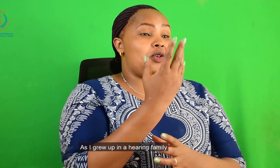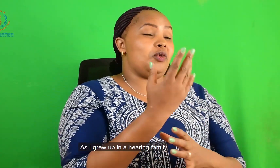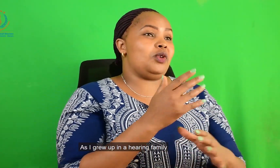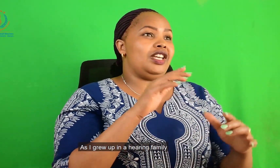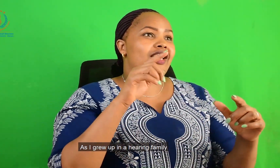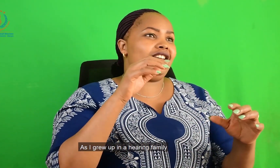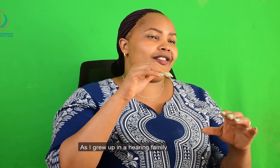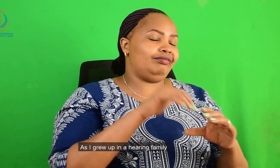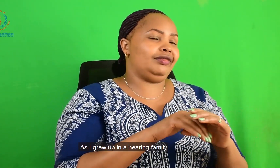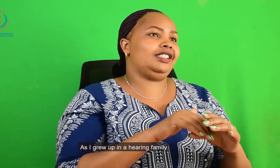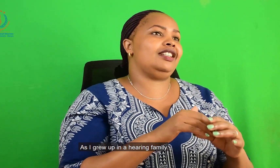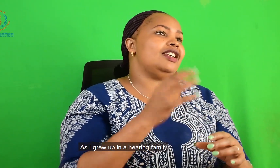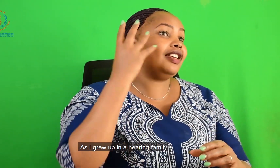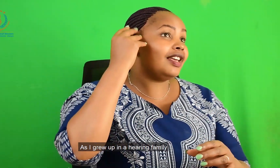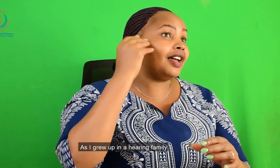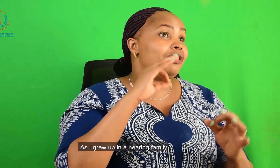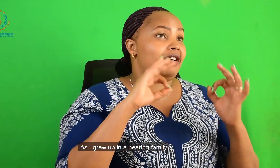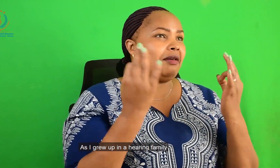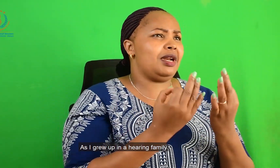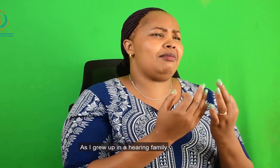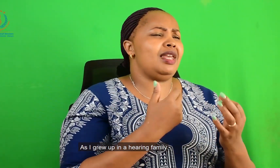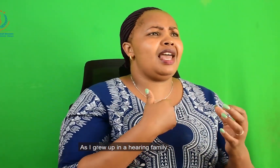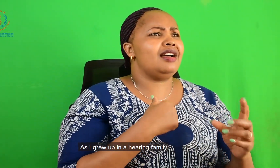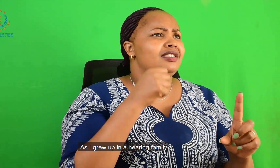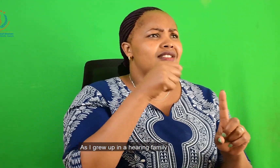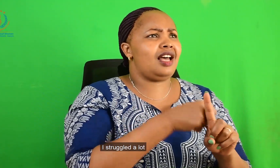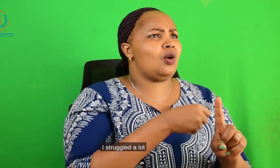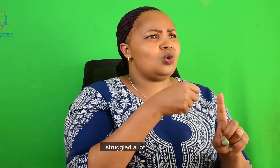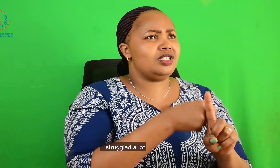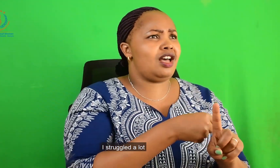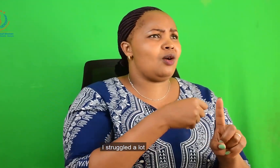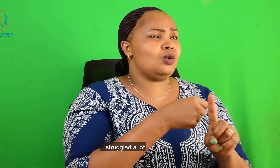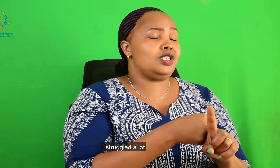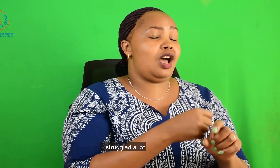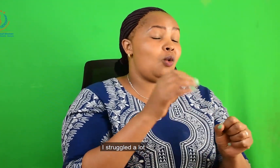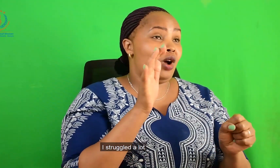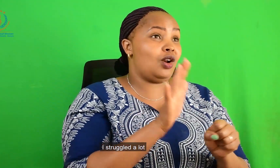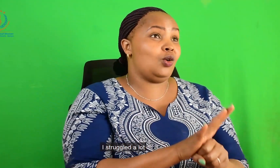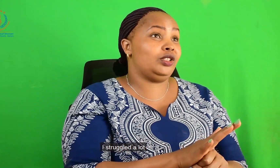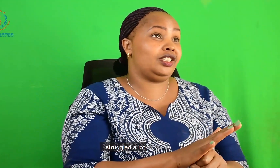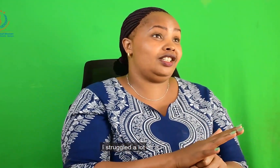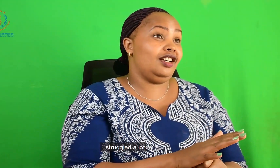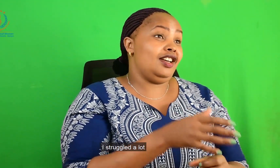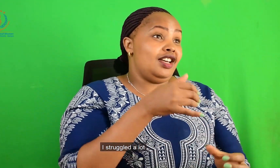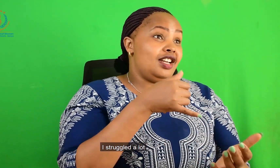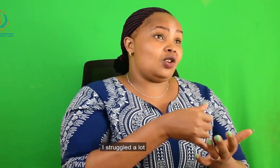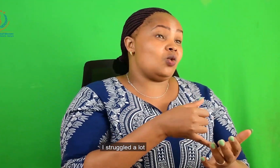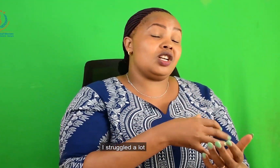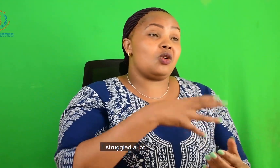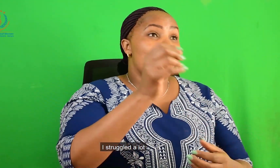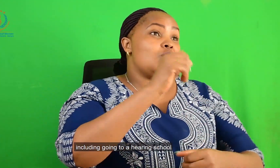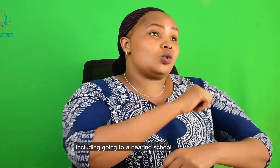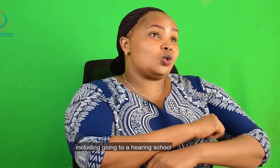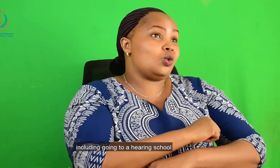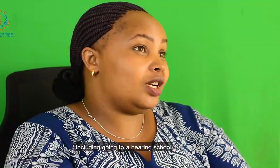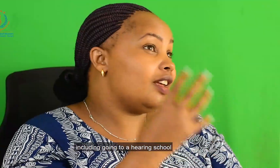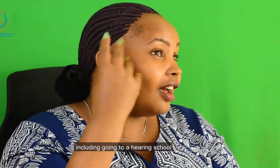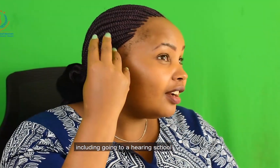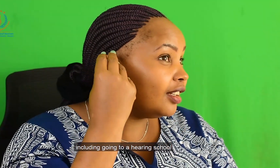As I grew up in a hearing family, I really struggled a lot, including going to a